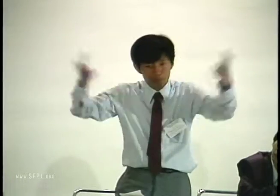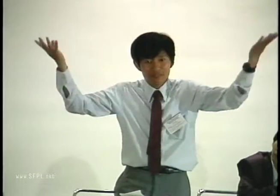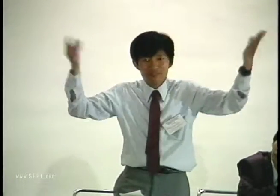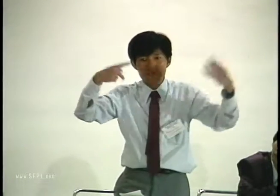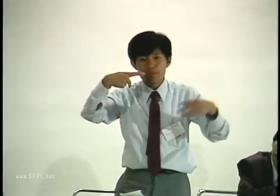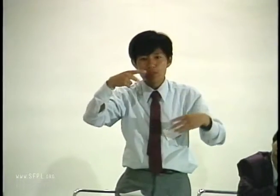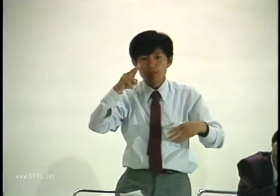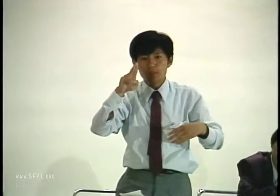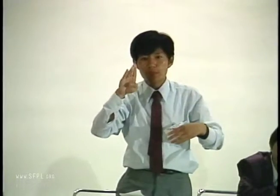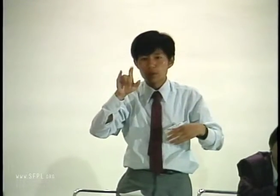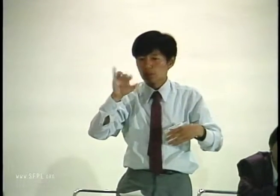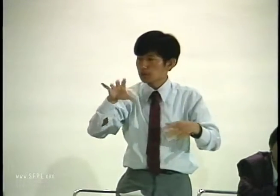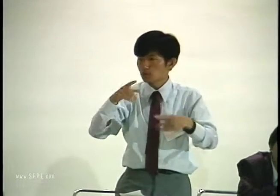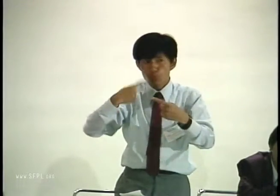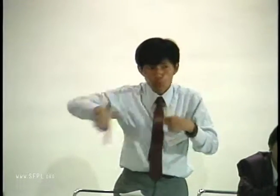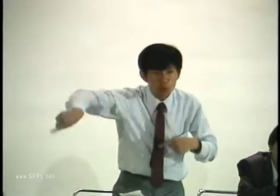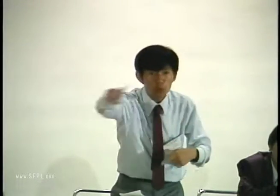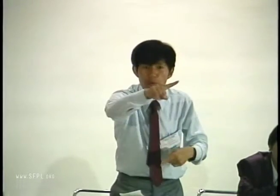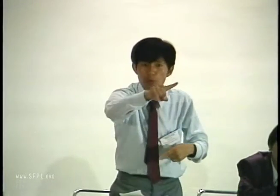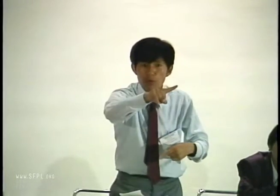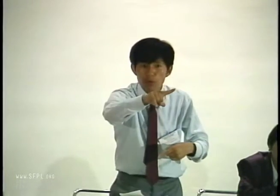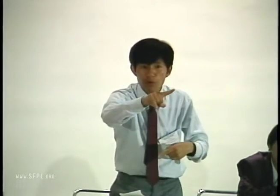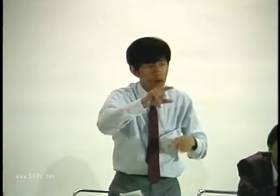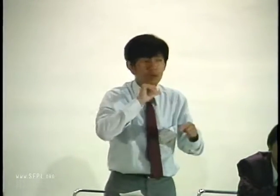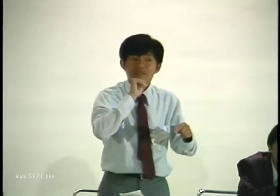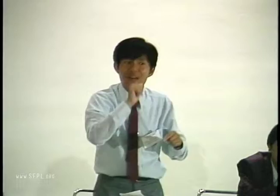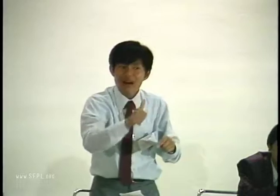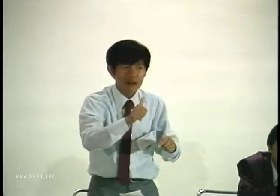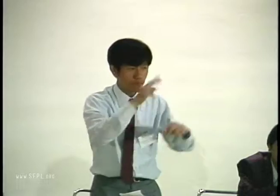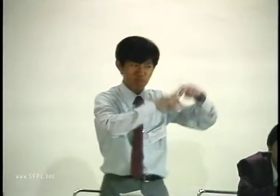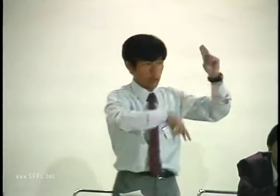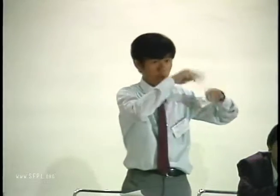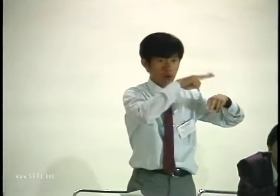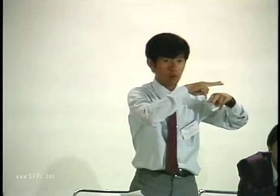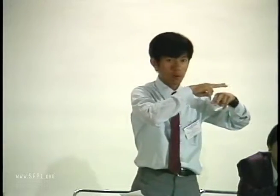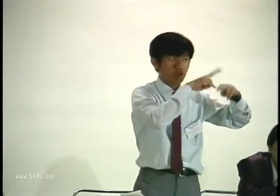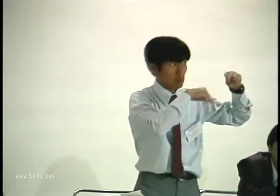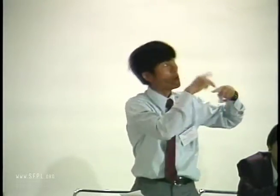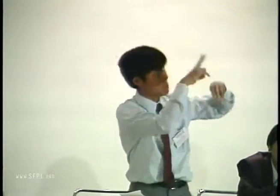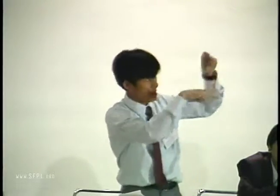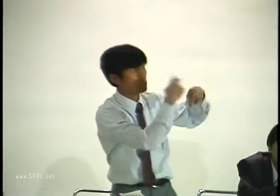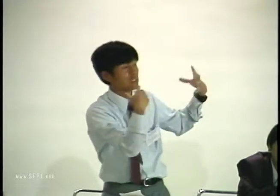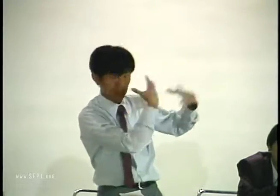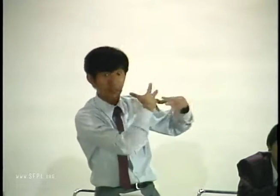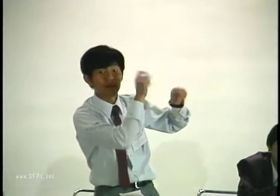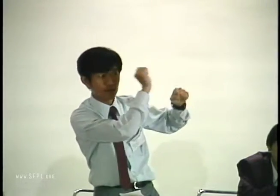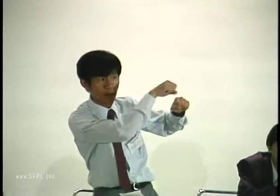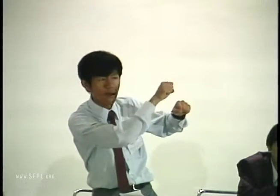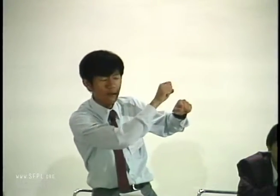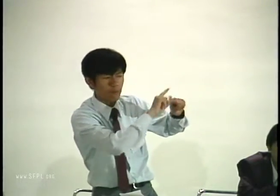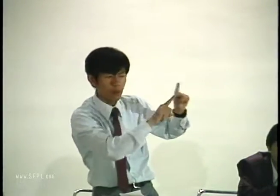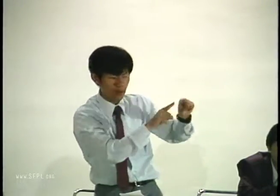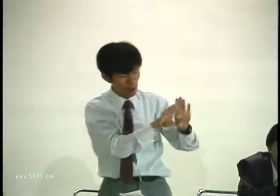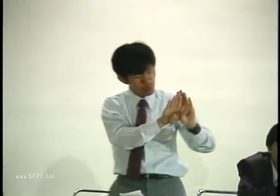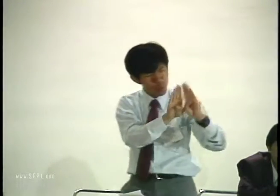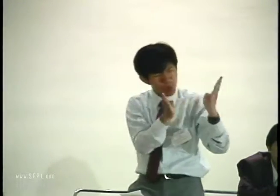The door means openness. We're talking about public libraries. We're talking about not the building. And it's not the building